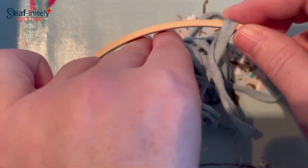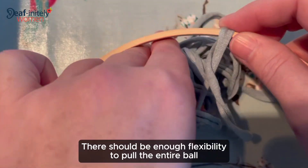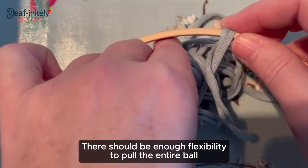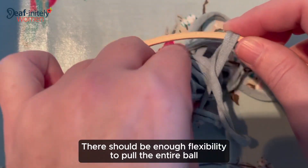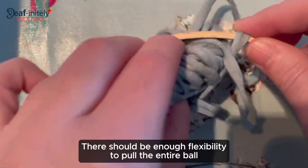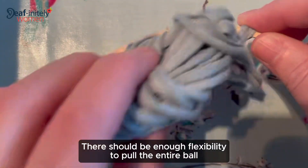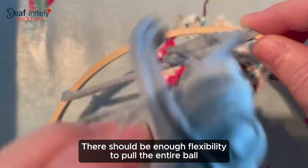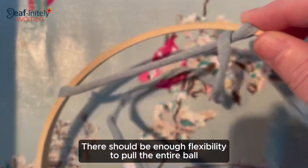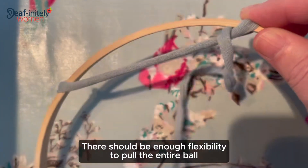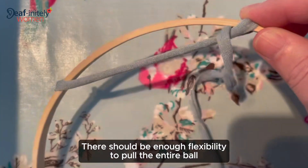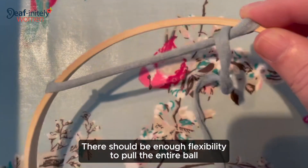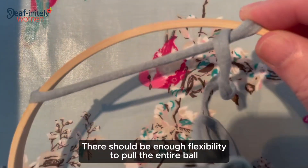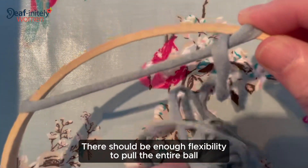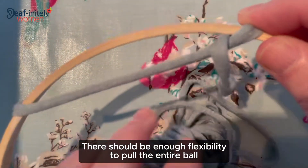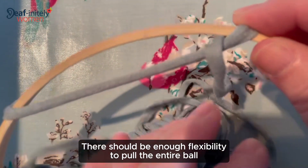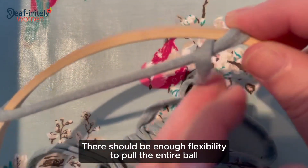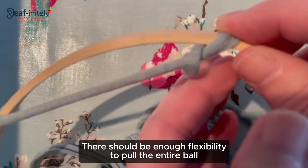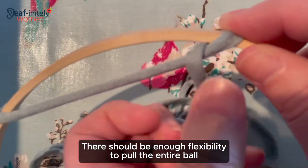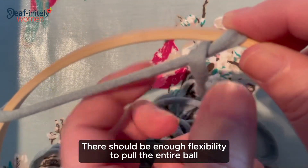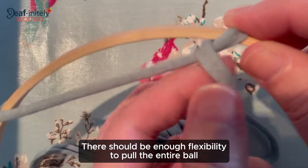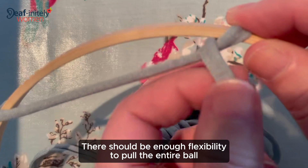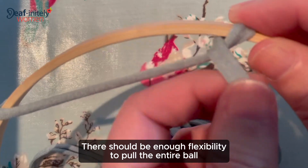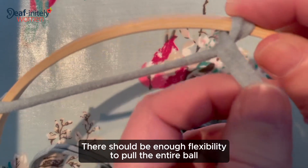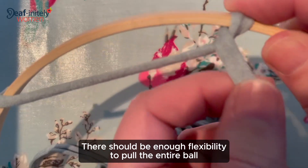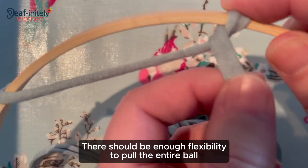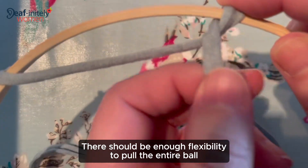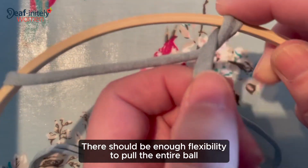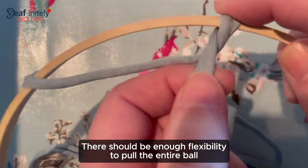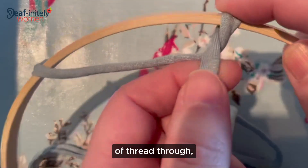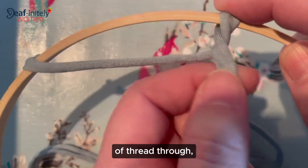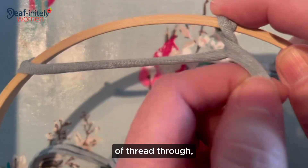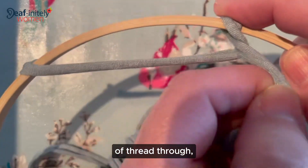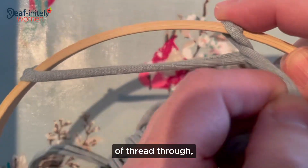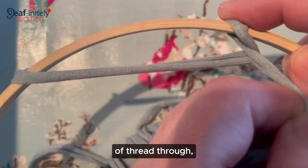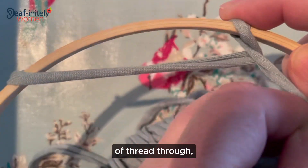There should be enough flexibility to pull the entire ball of thread through.